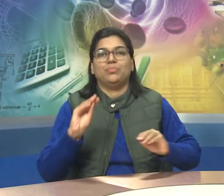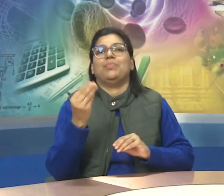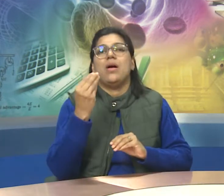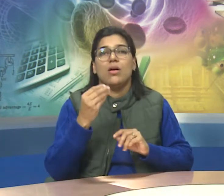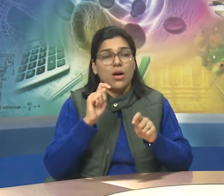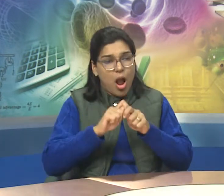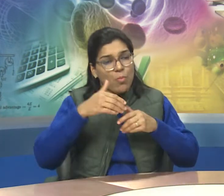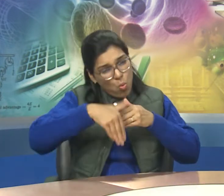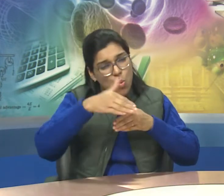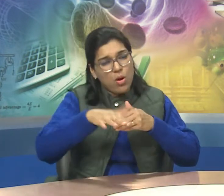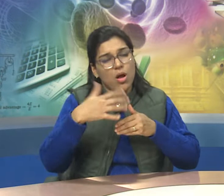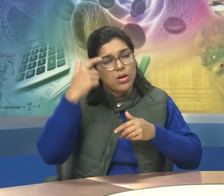problems, etc.,